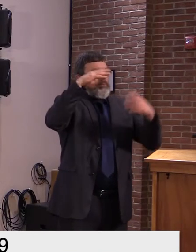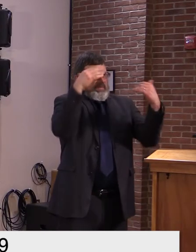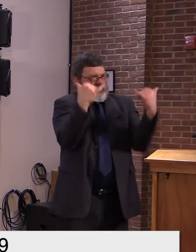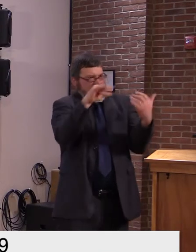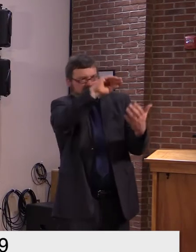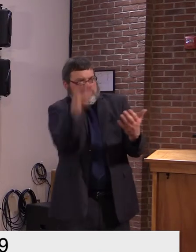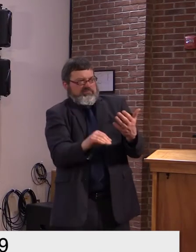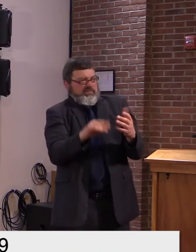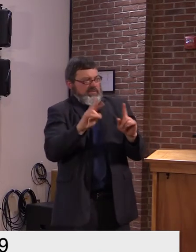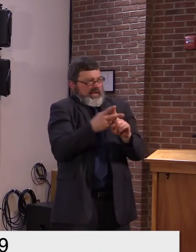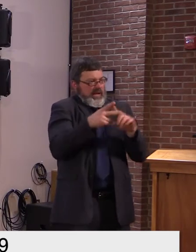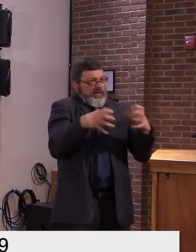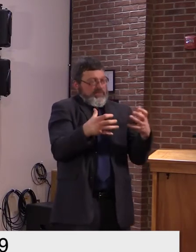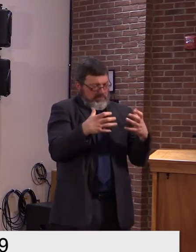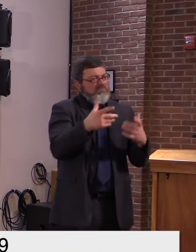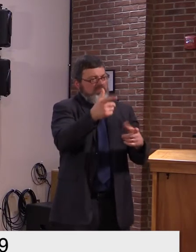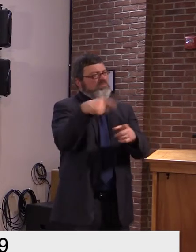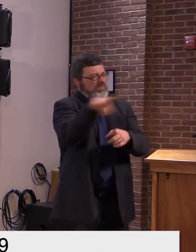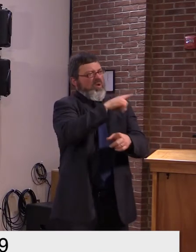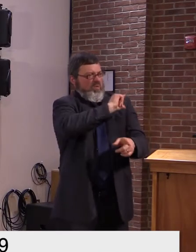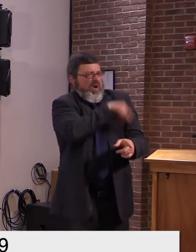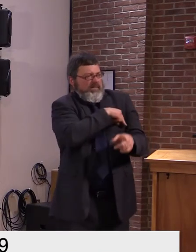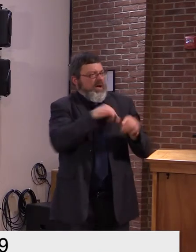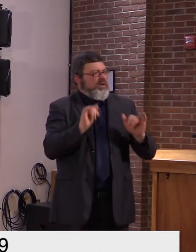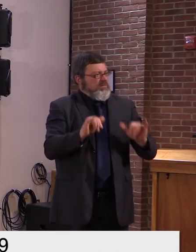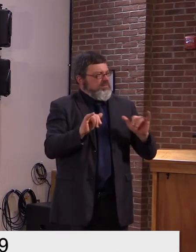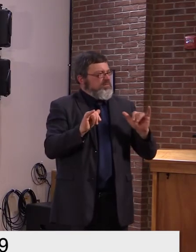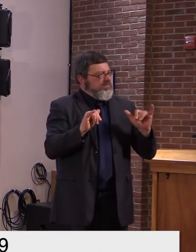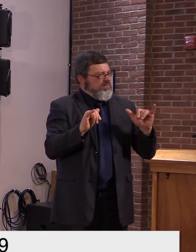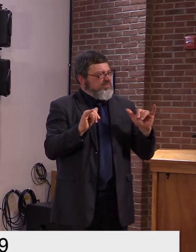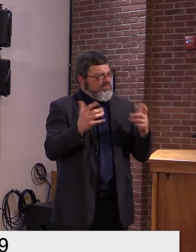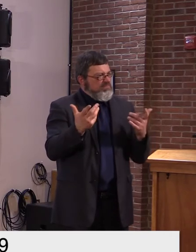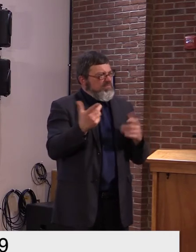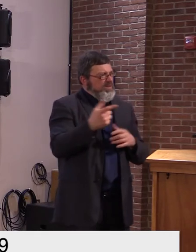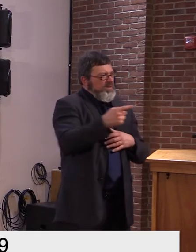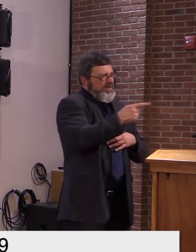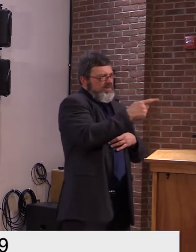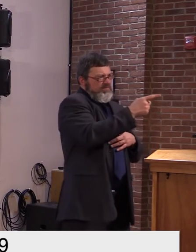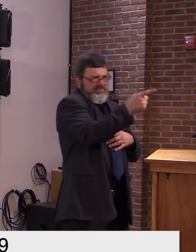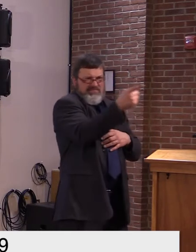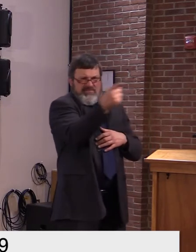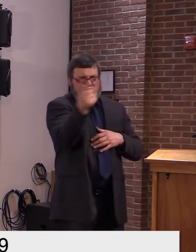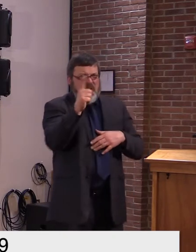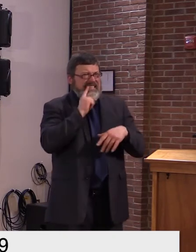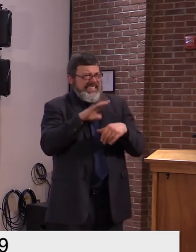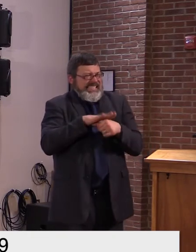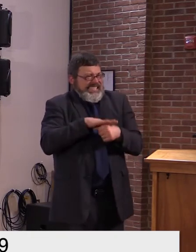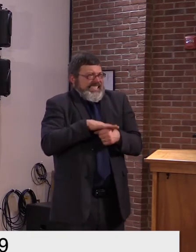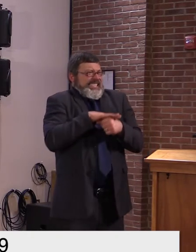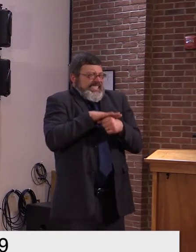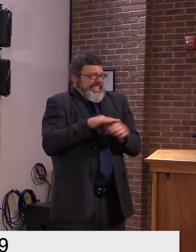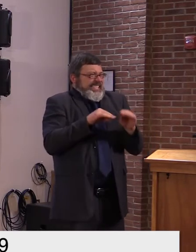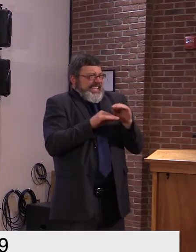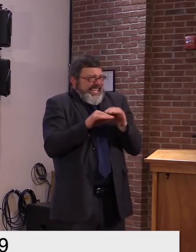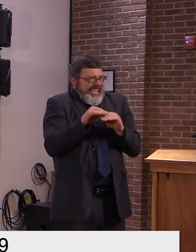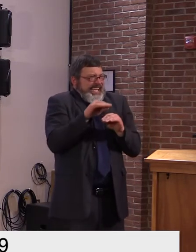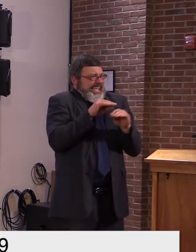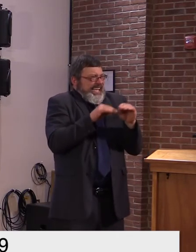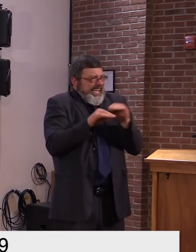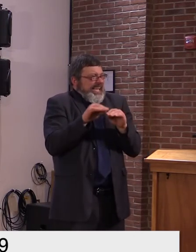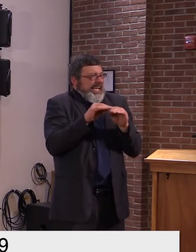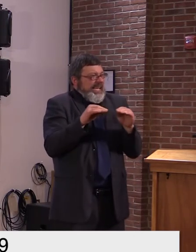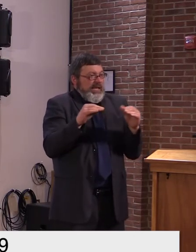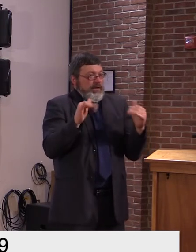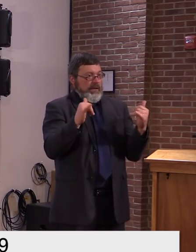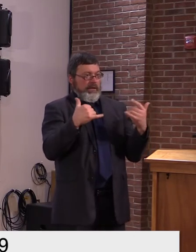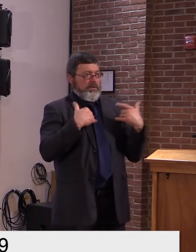again, you guys are under such pressure, we know that. All the advertising is going to the